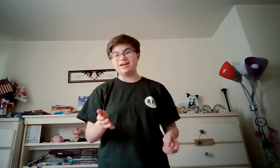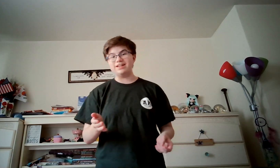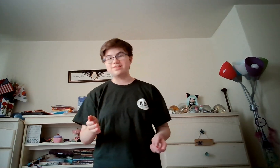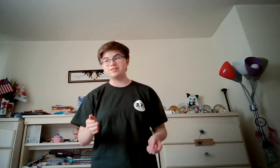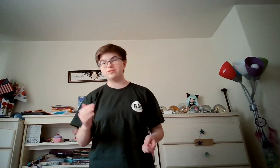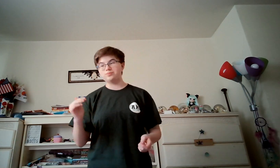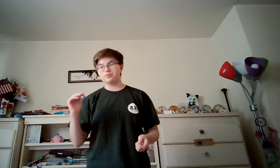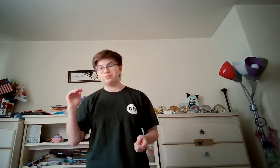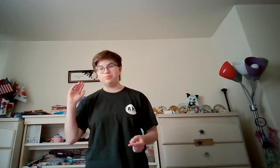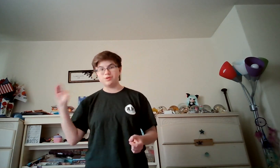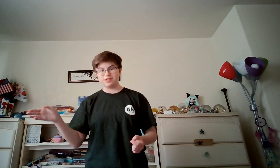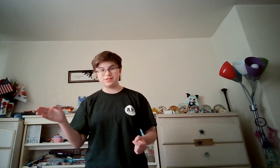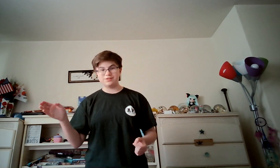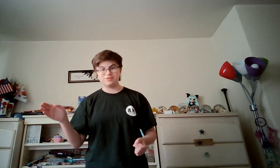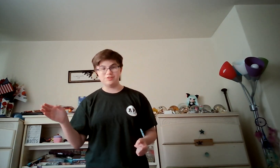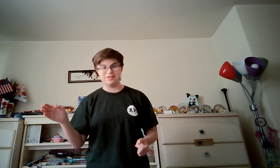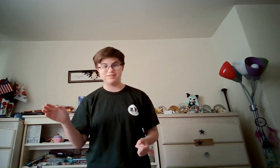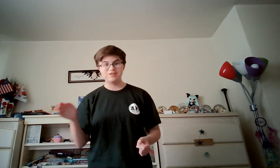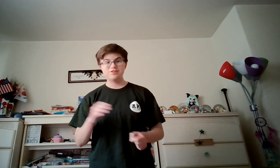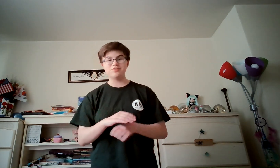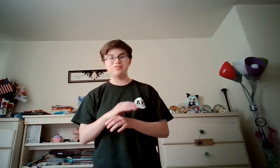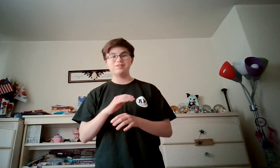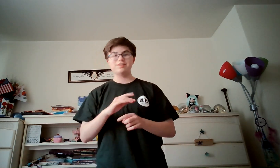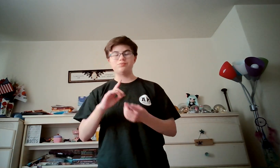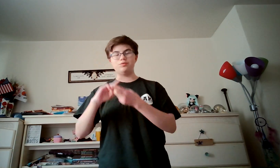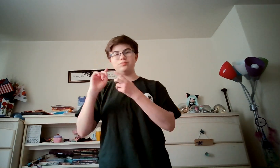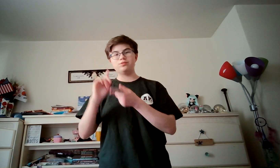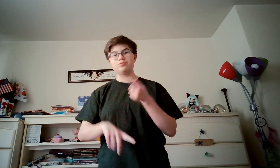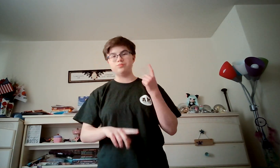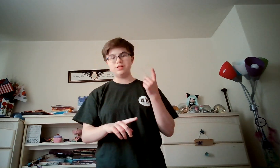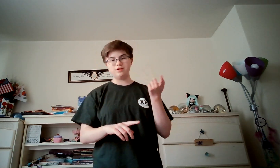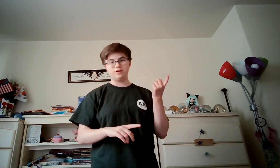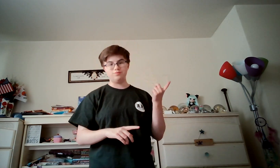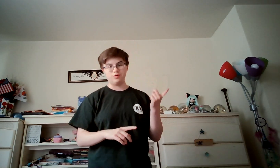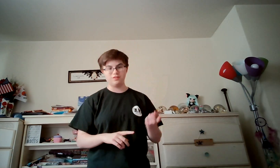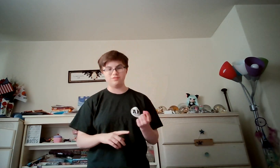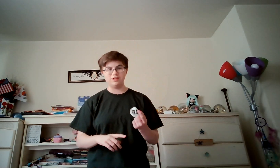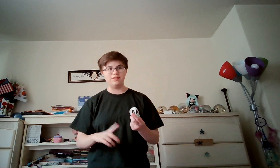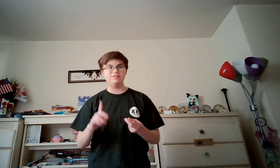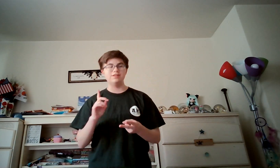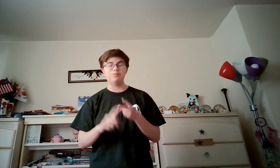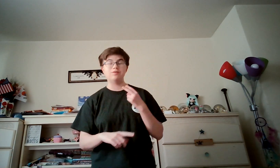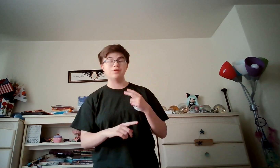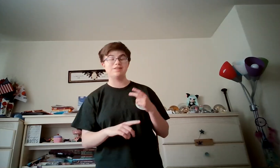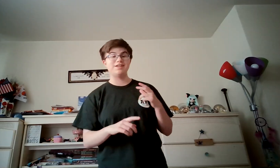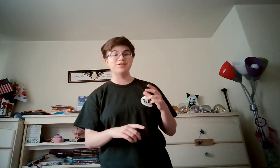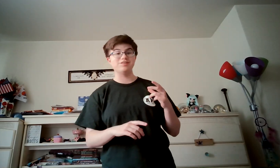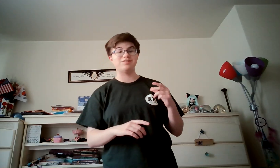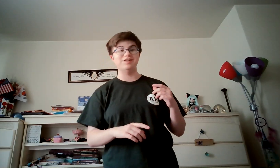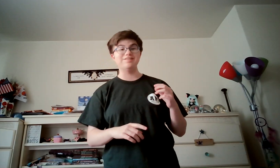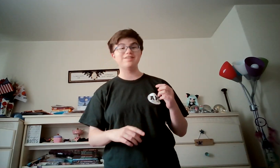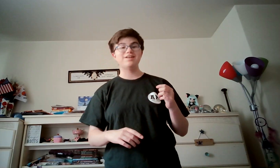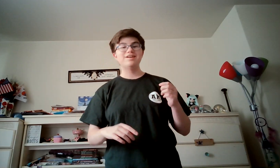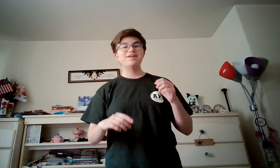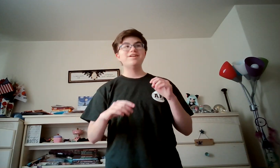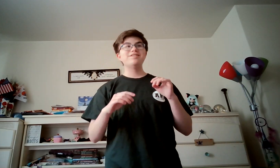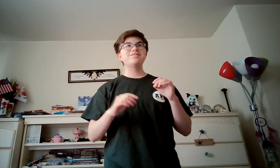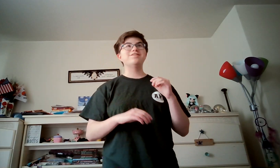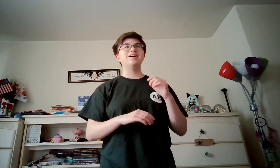recognized because one of the hero students. So, well, there was one of the villains and then one of the hero students. So I